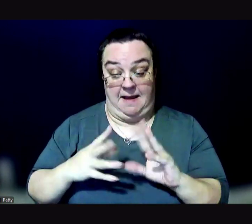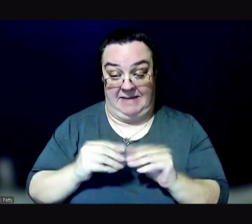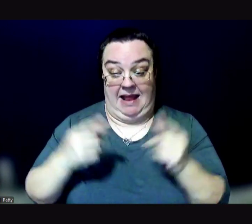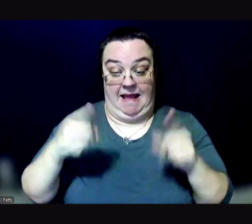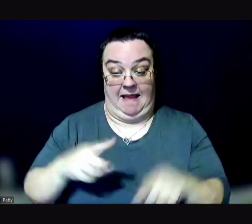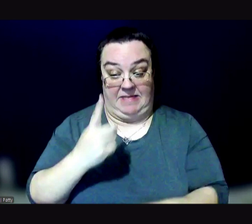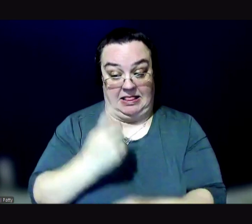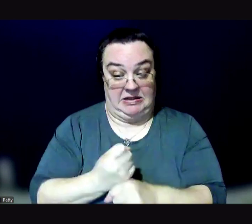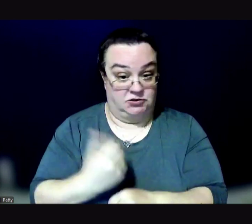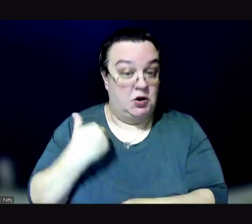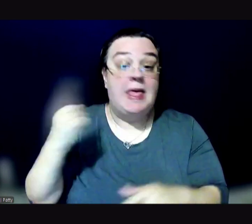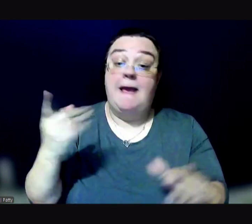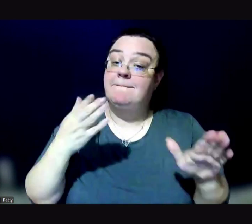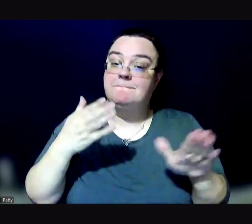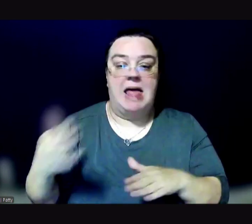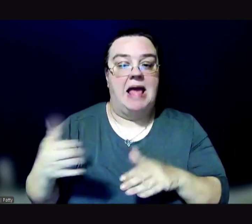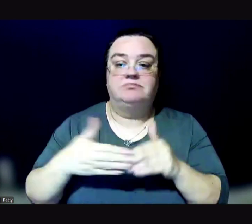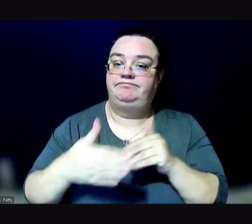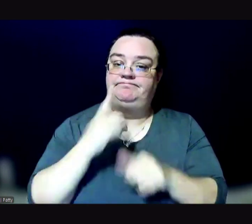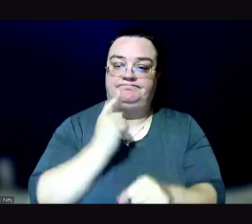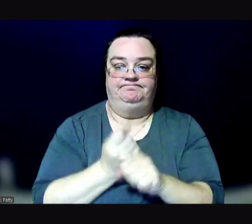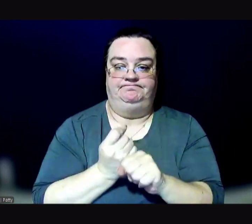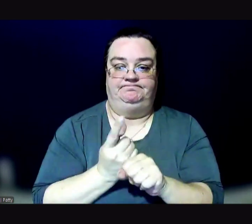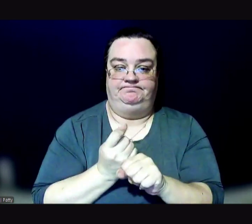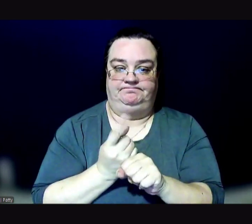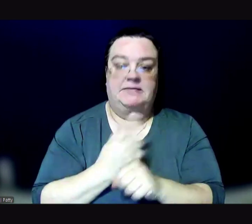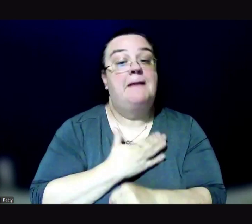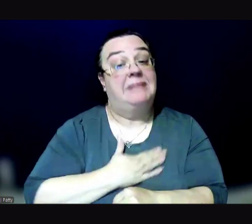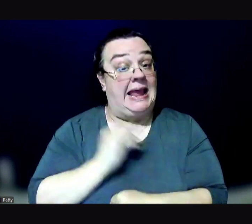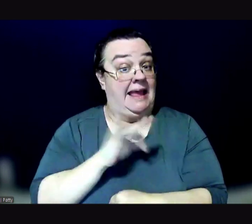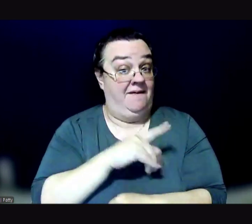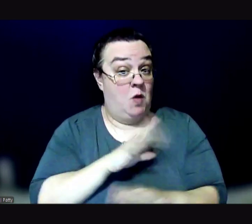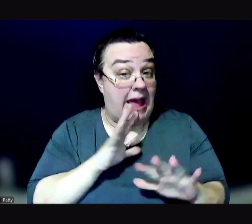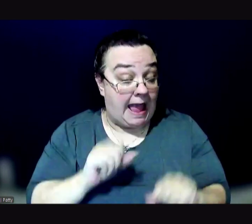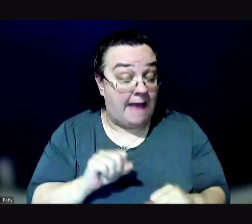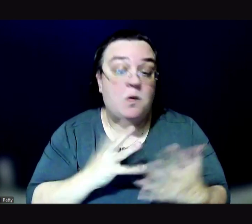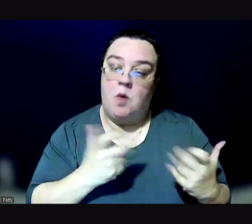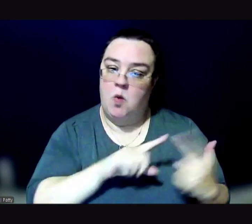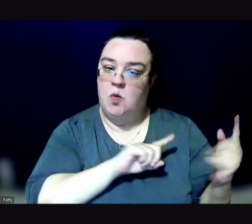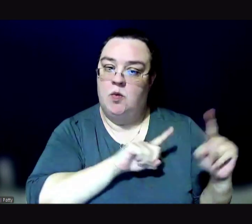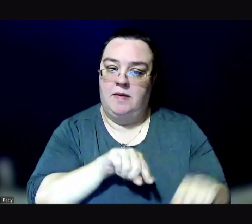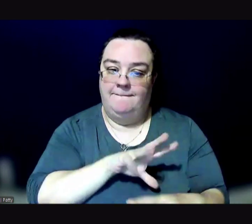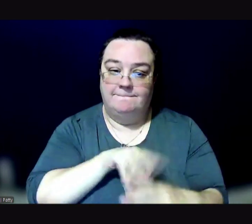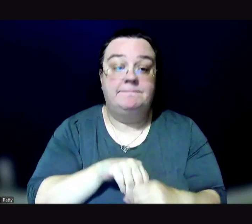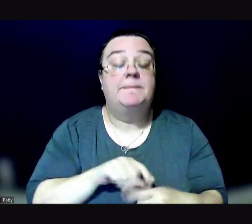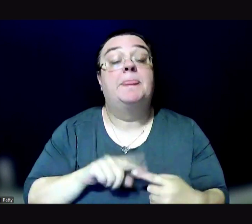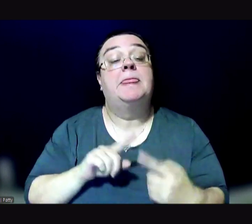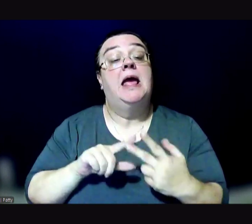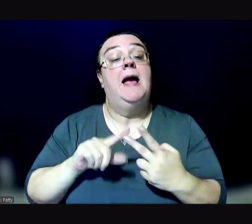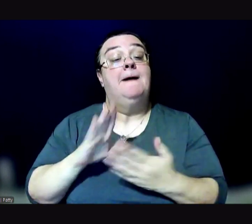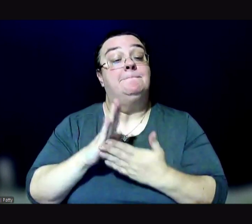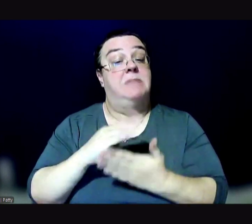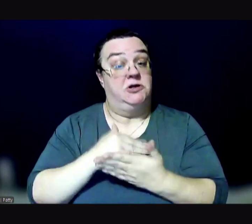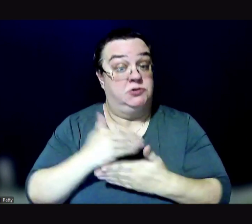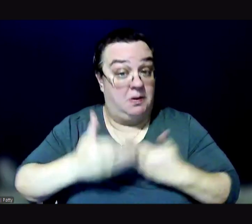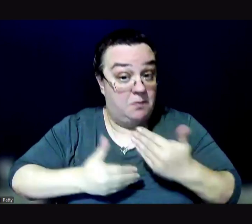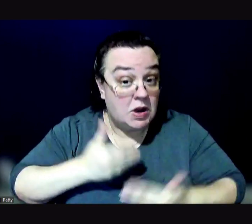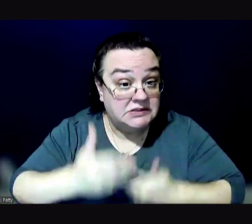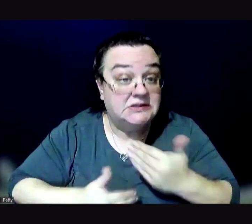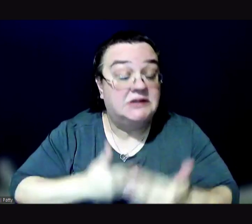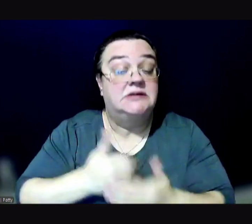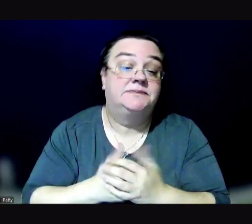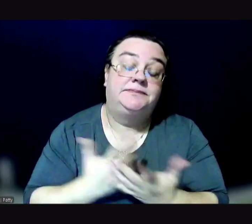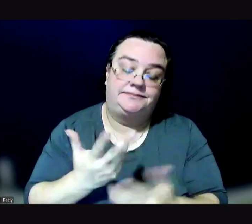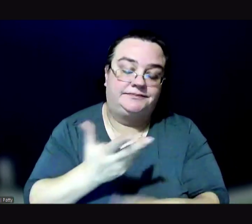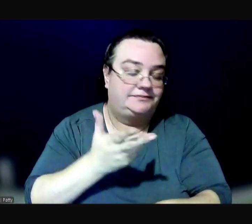going to make this an annual thing. So please attend that if you can. The budget process, of